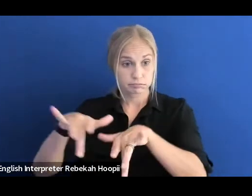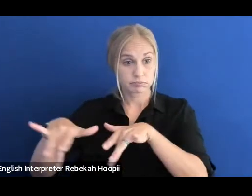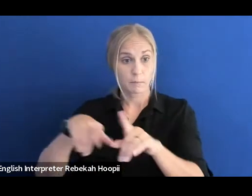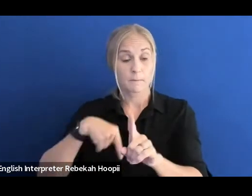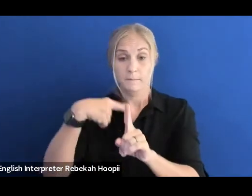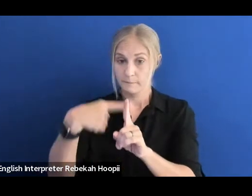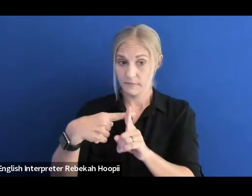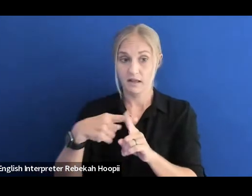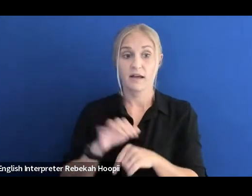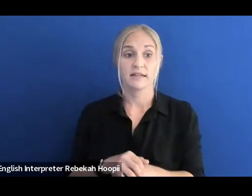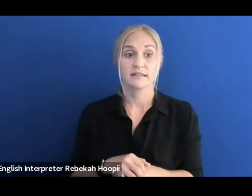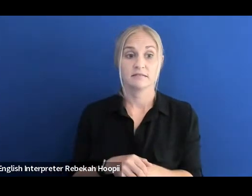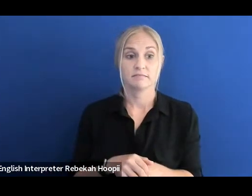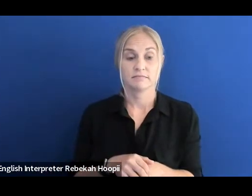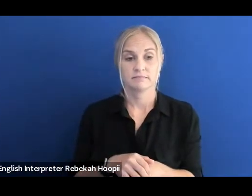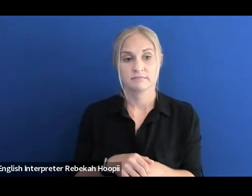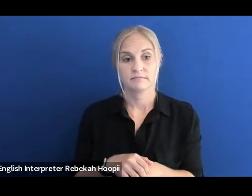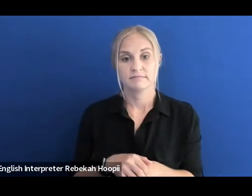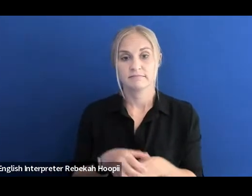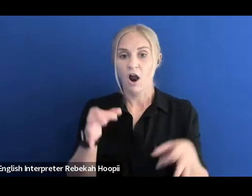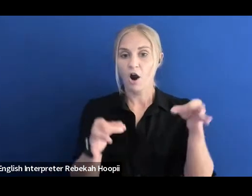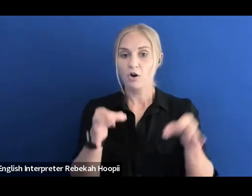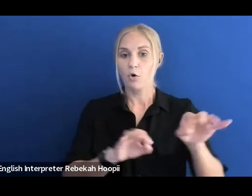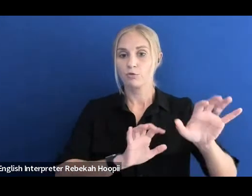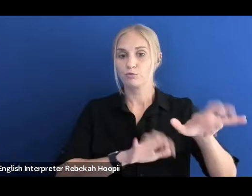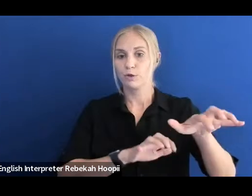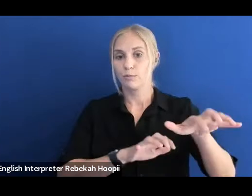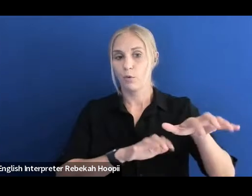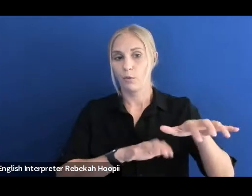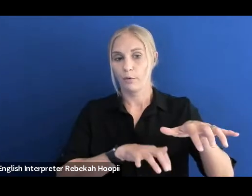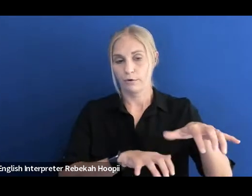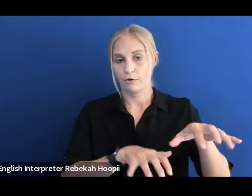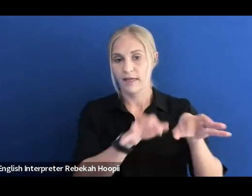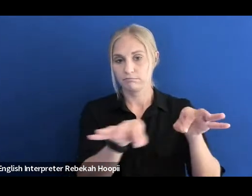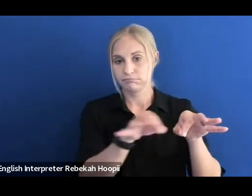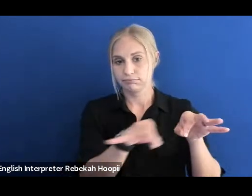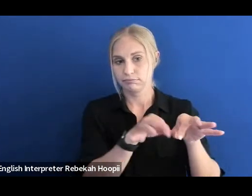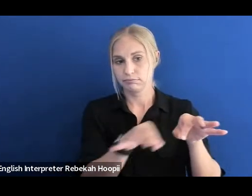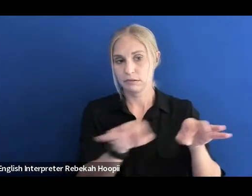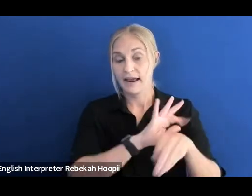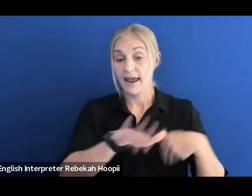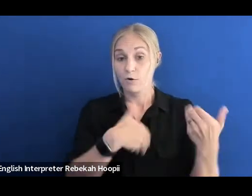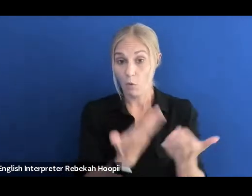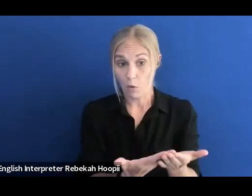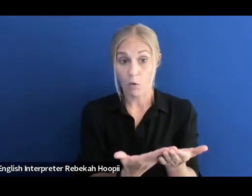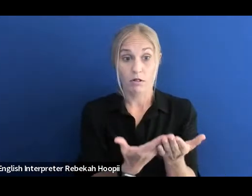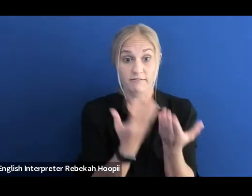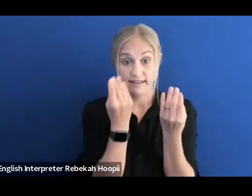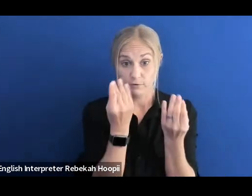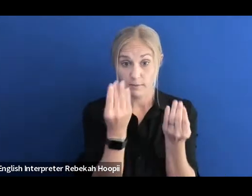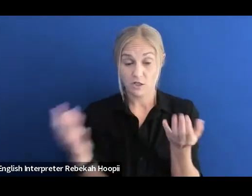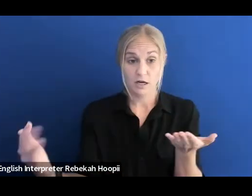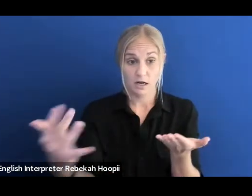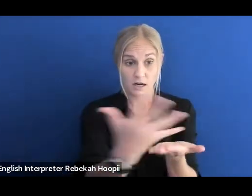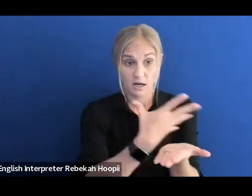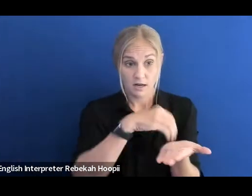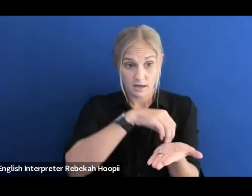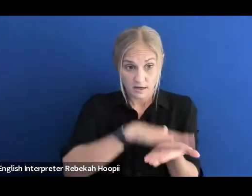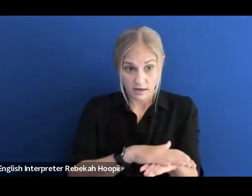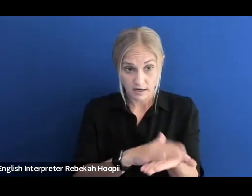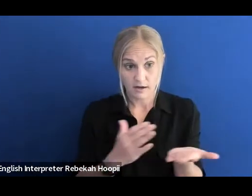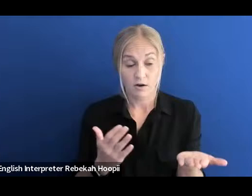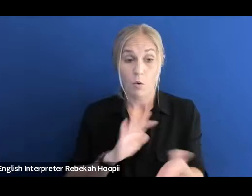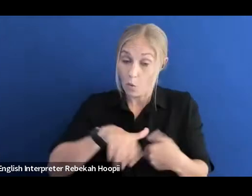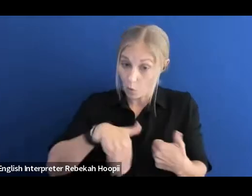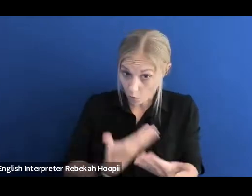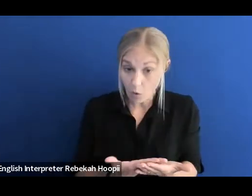our court reporter is capturing that. And all the comments captured here, everything that's mailed in, all of those